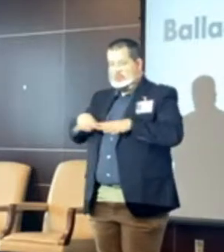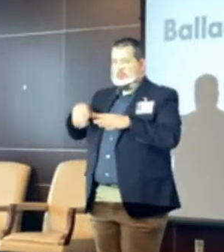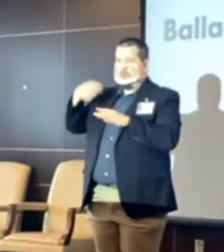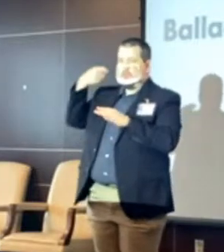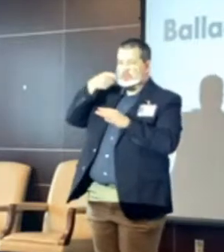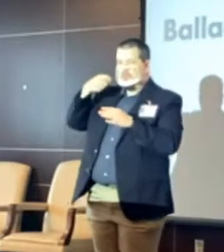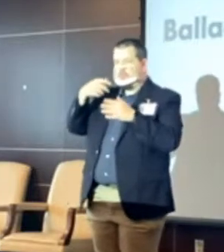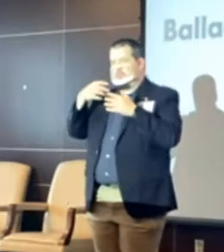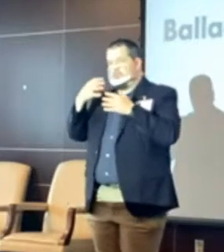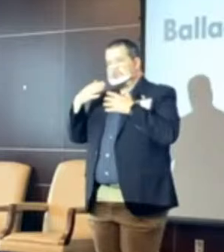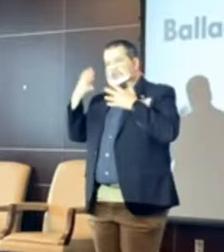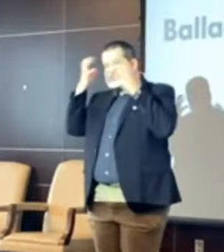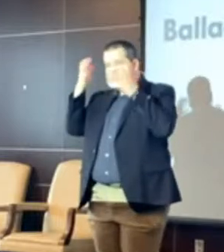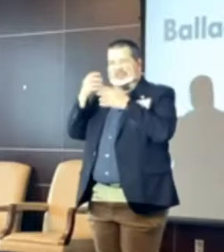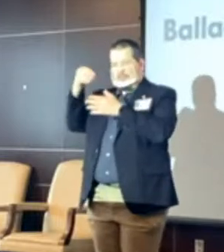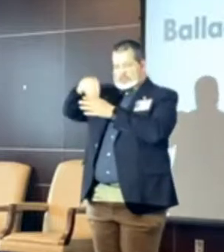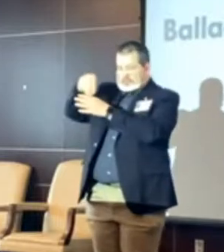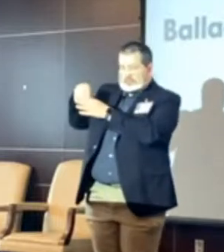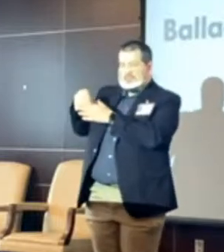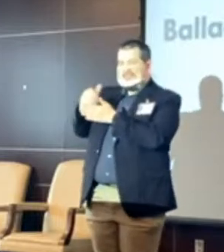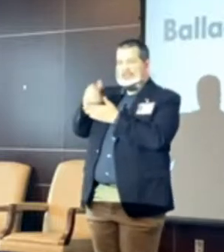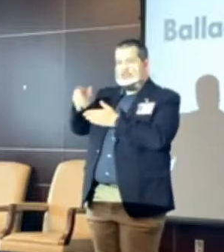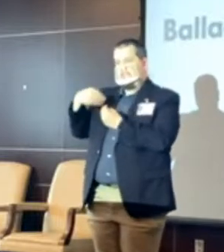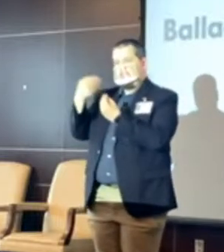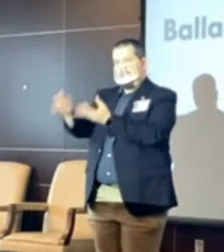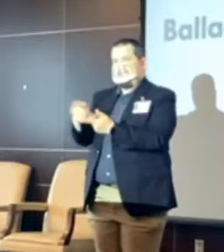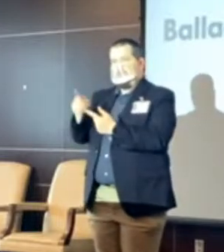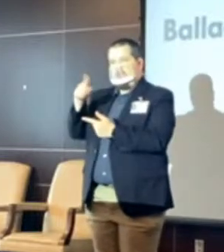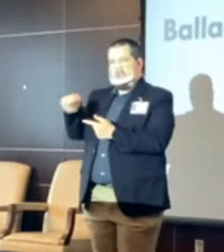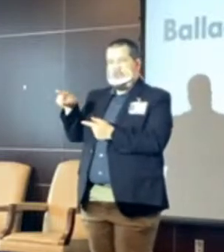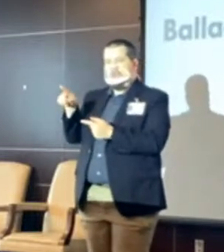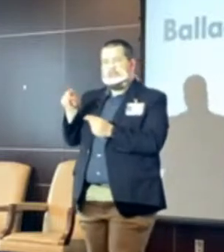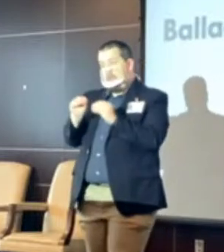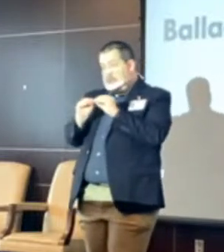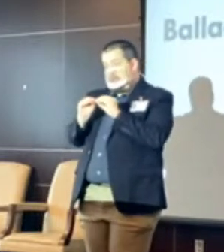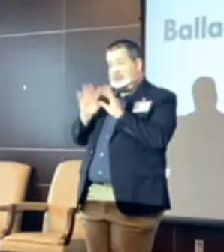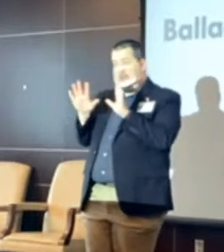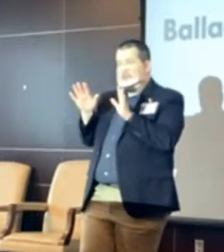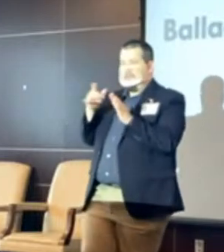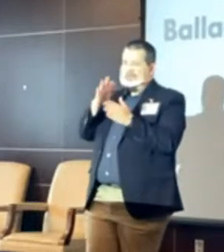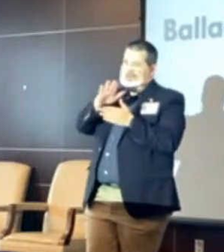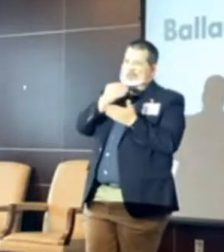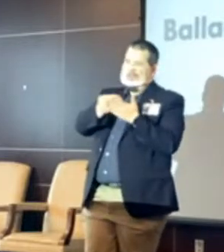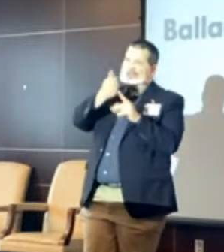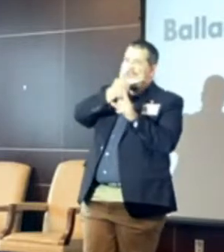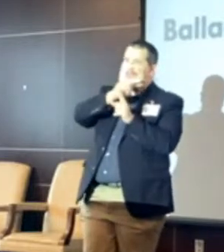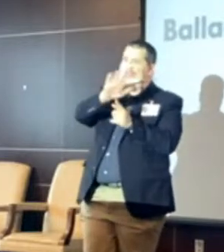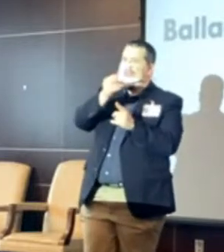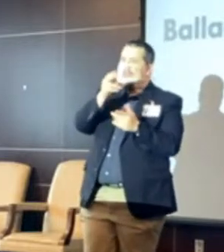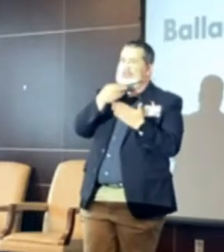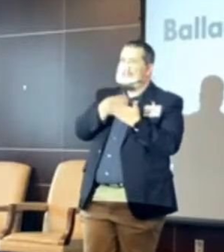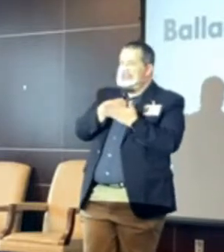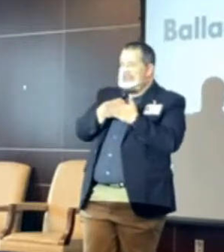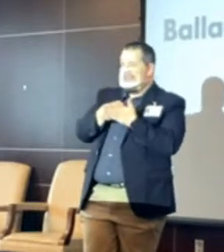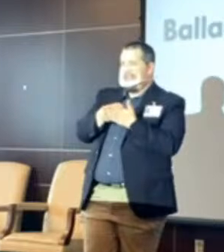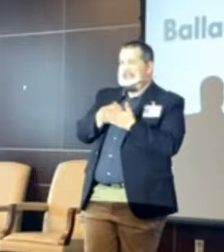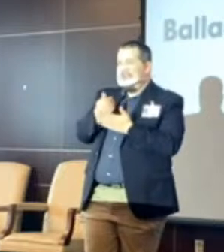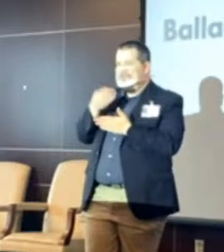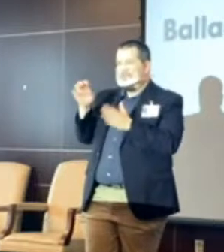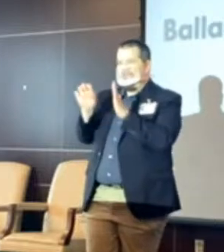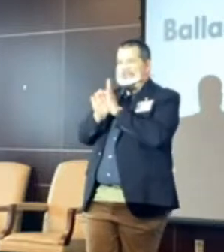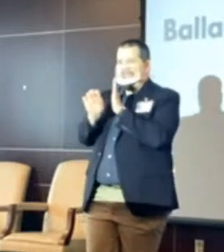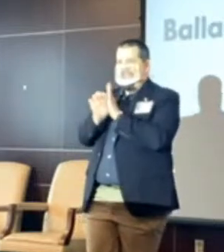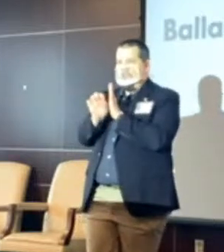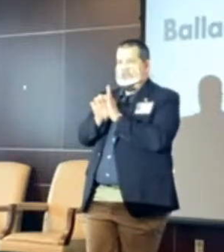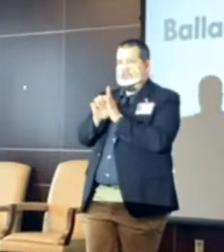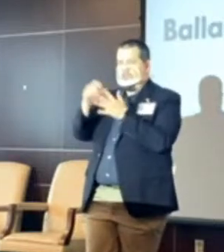supplies, and other types of things that the kids need, and provided that to them, obviously at their own expense. And so these are just a few